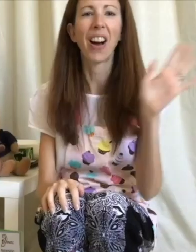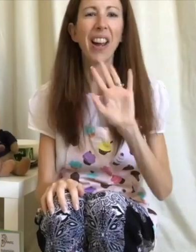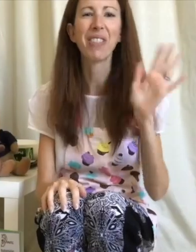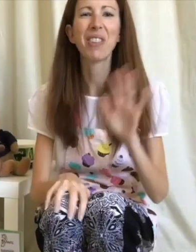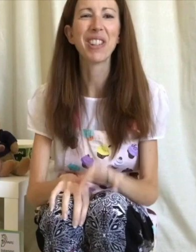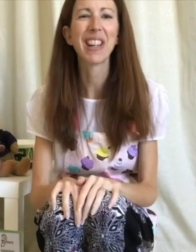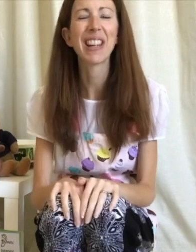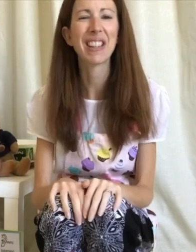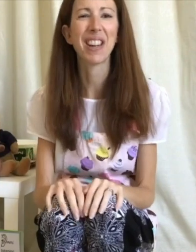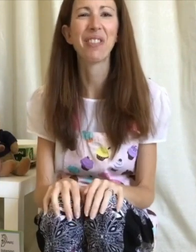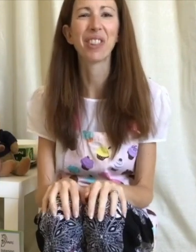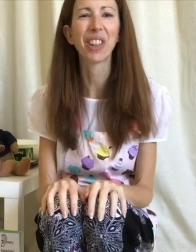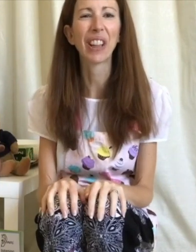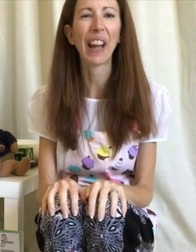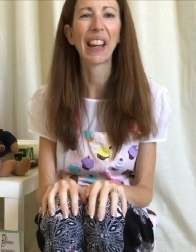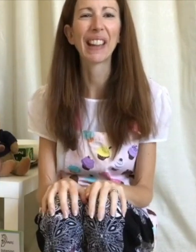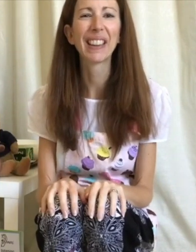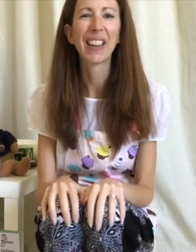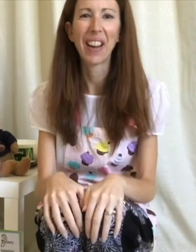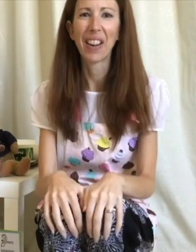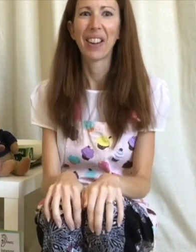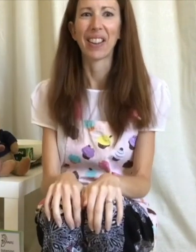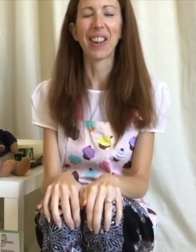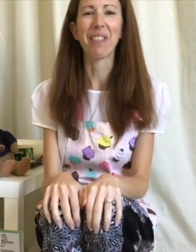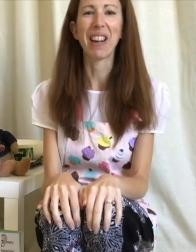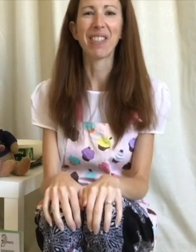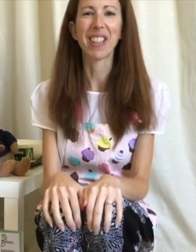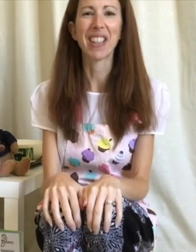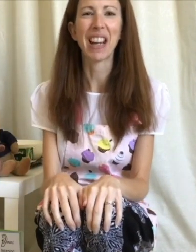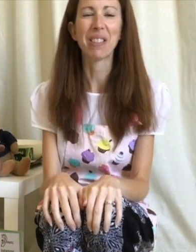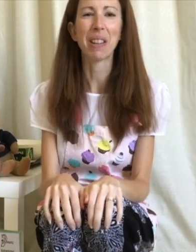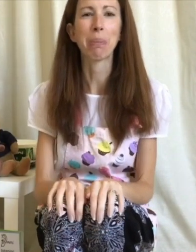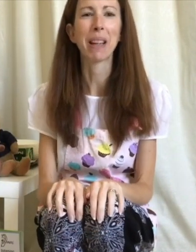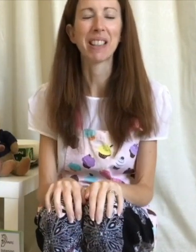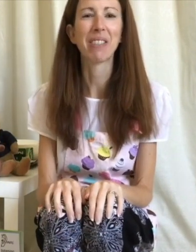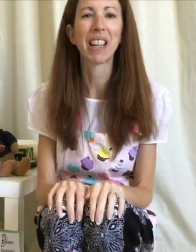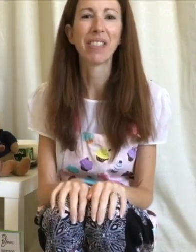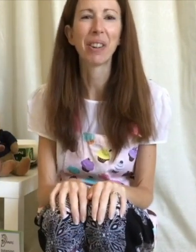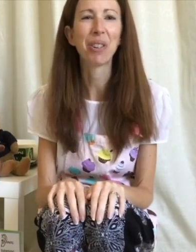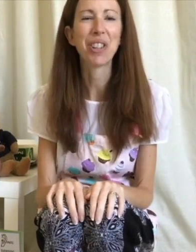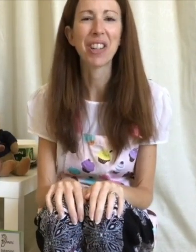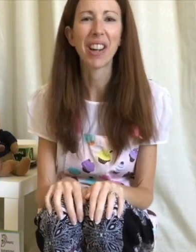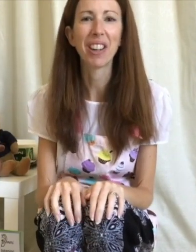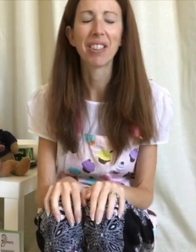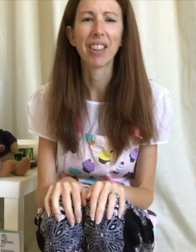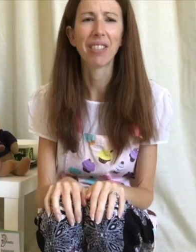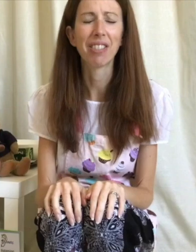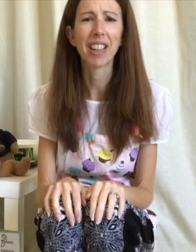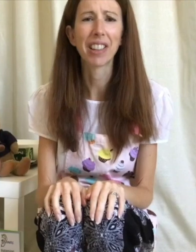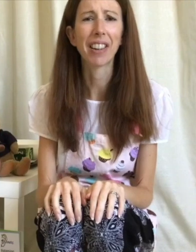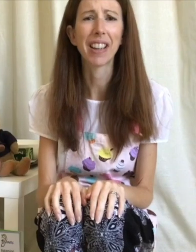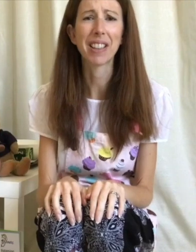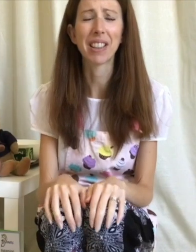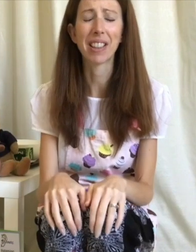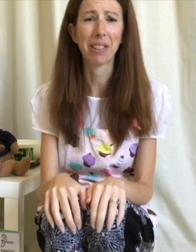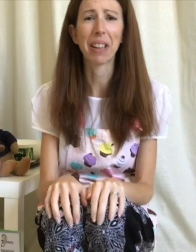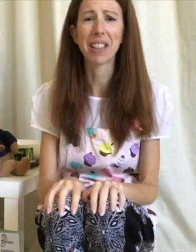Hi everybody, it's time for cooking. Can't wait for today's recipe. It's a really fun one to do and really great to eat